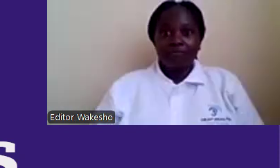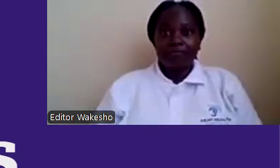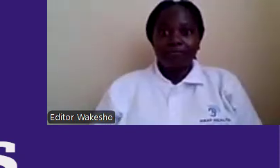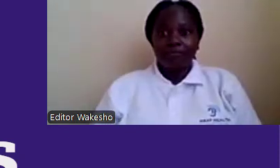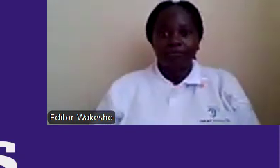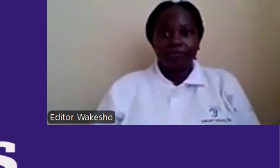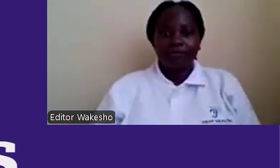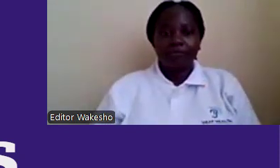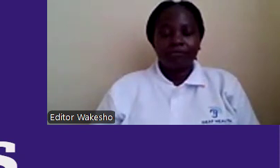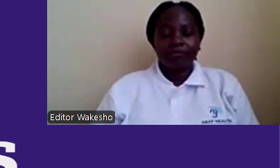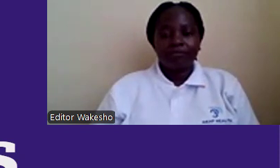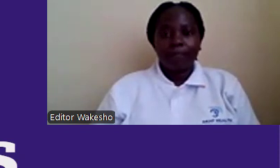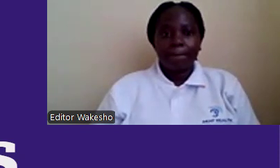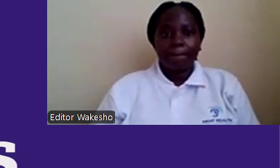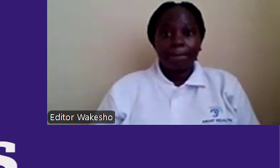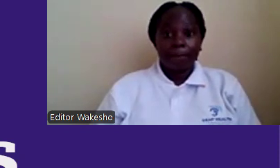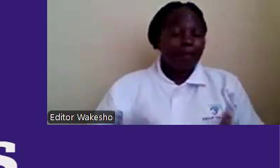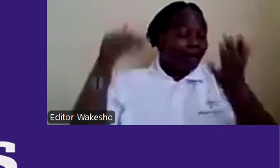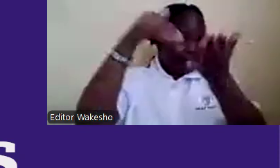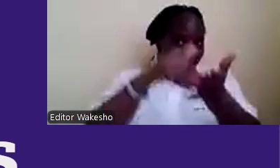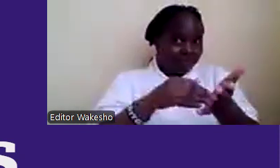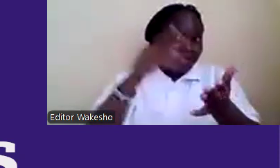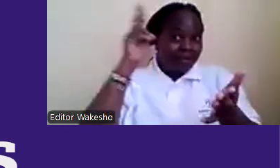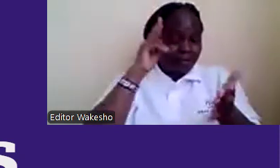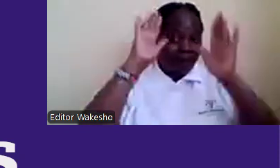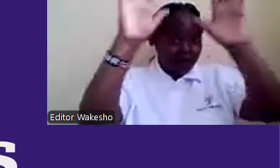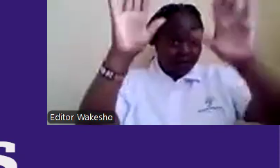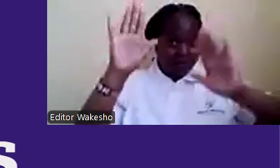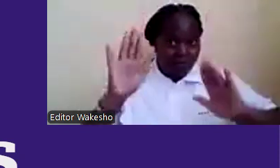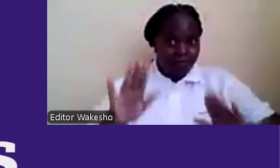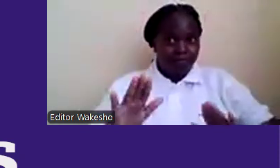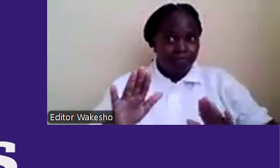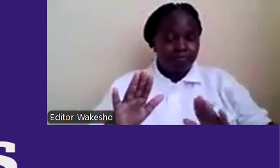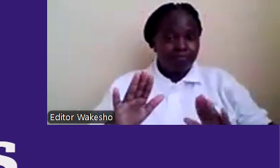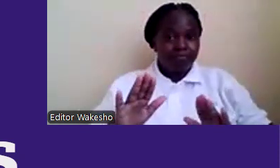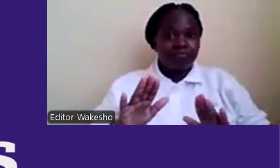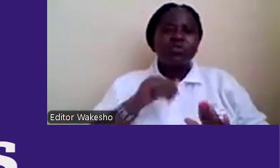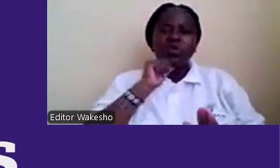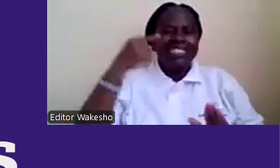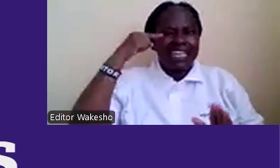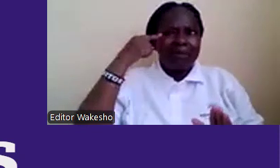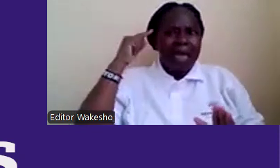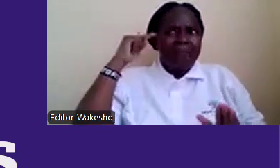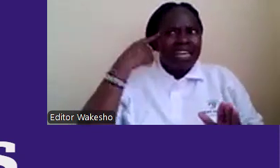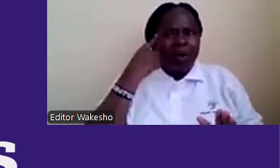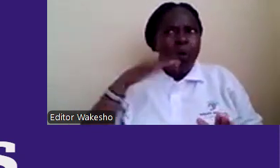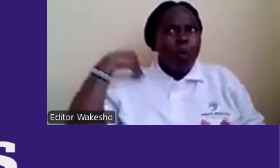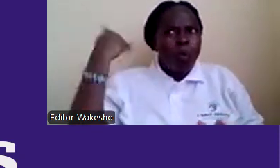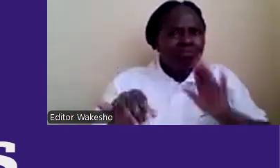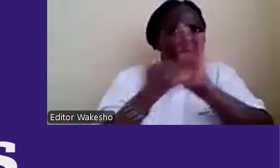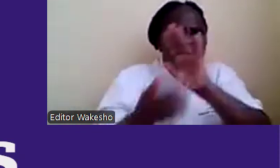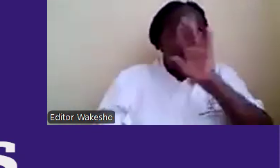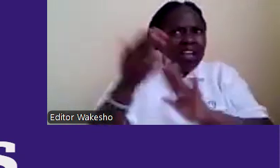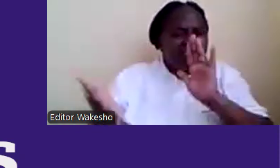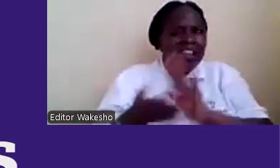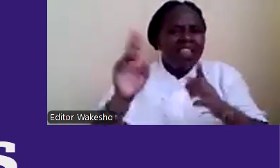minute. And again, it's important for you to not just maybe pick out one symptom and say, I was feeling nausea yesterday.